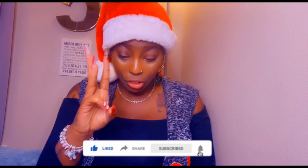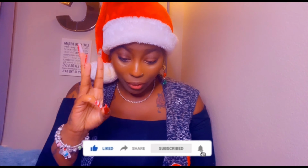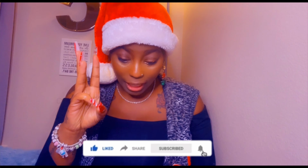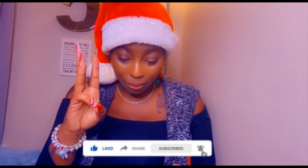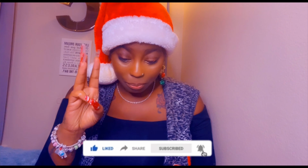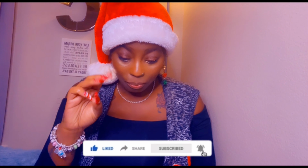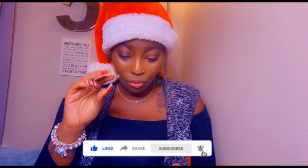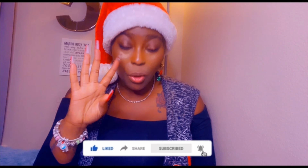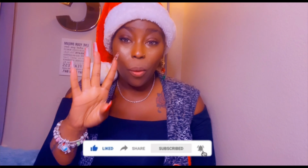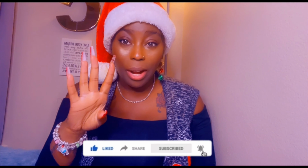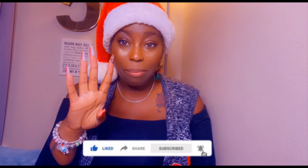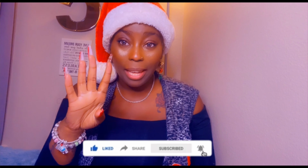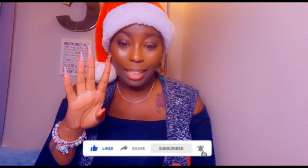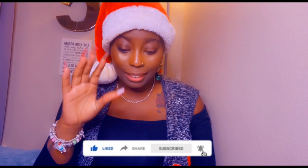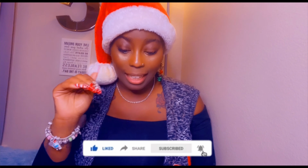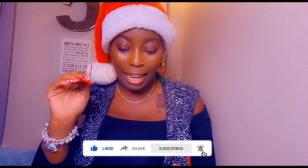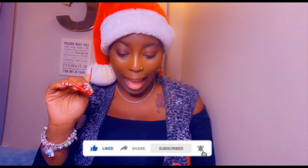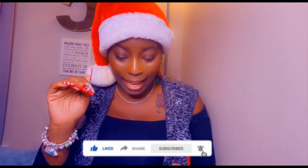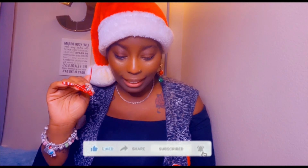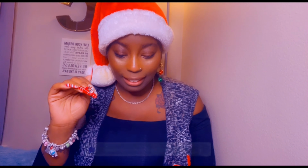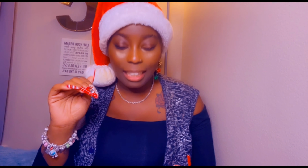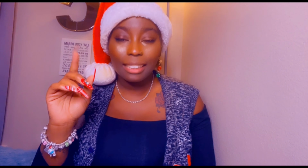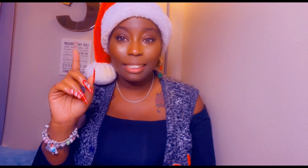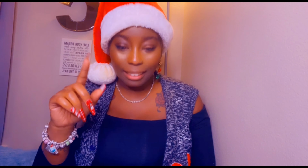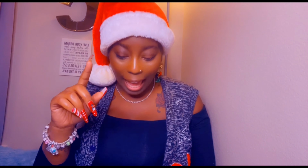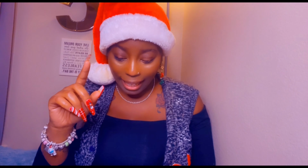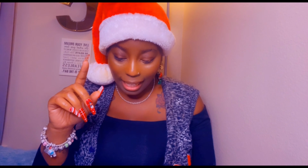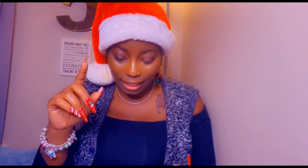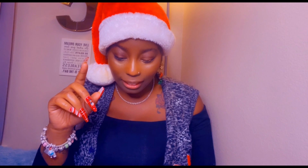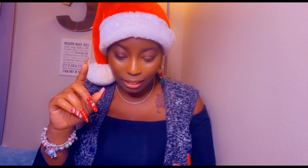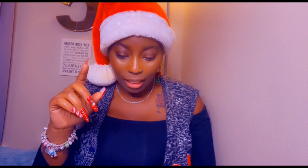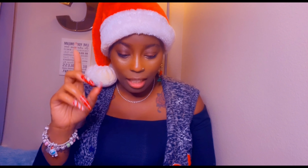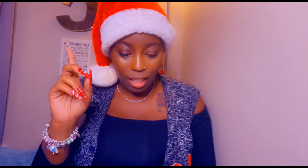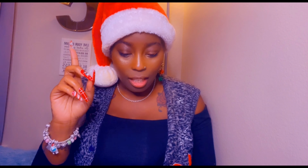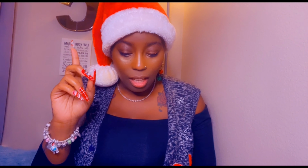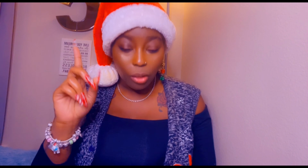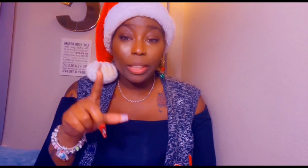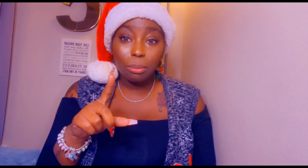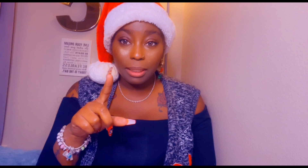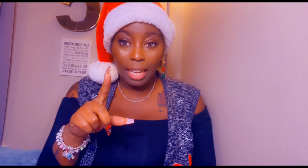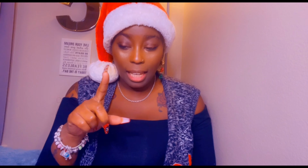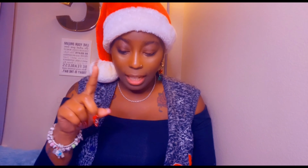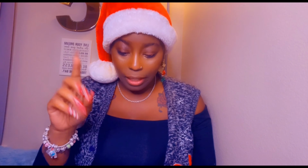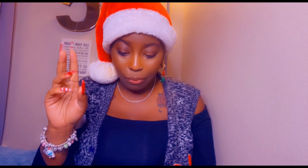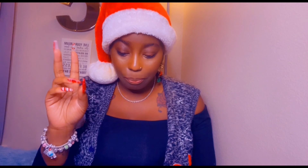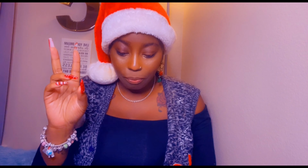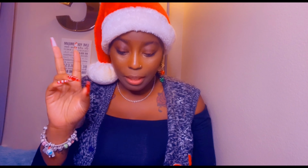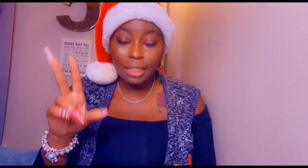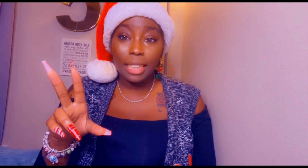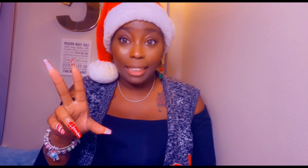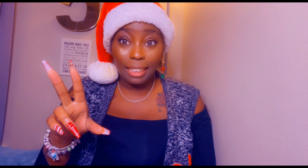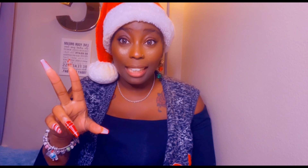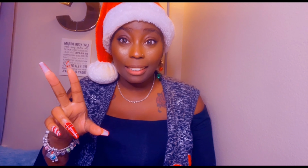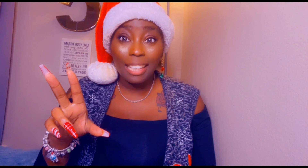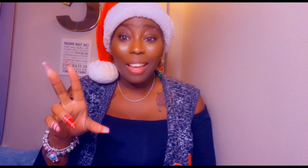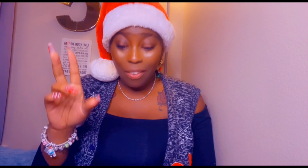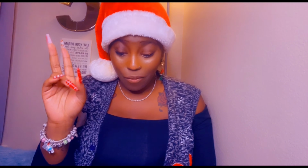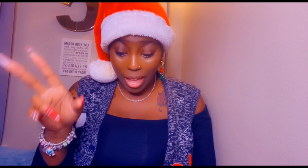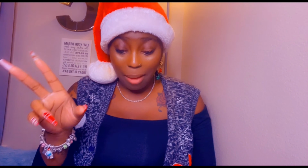tree, ornaments, lights, stockings, Christmas Eve, Jesus, family